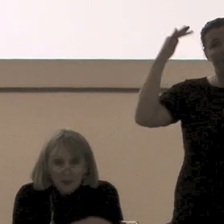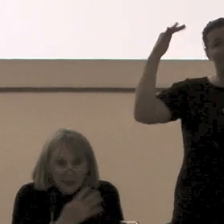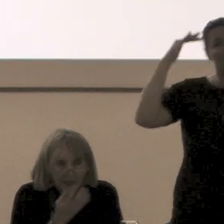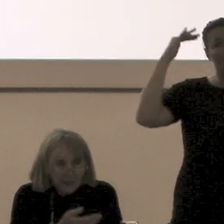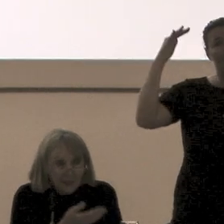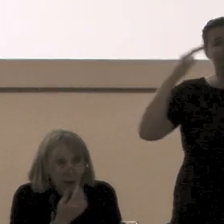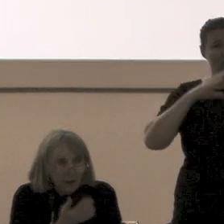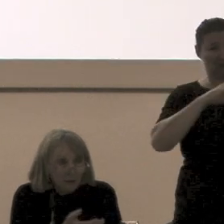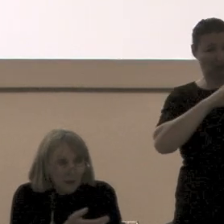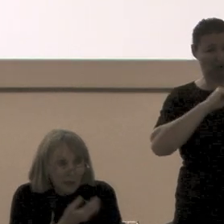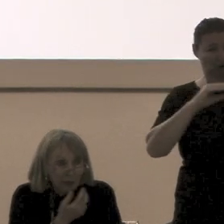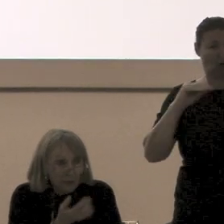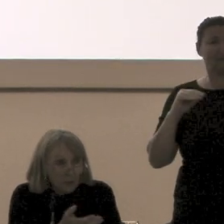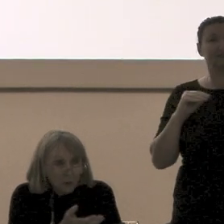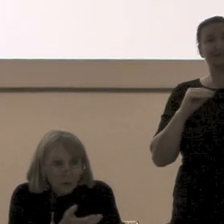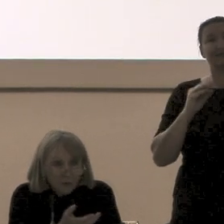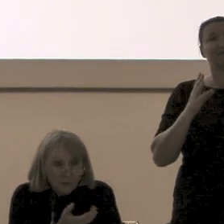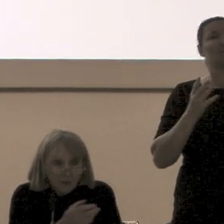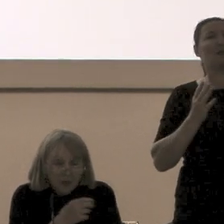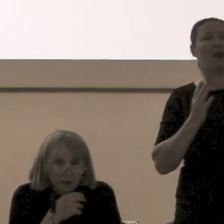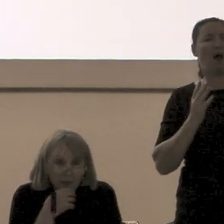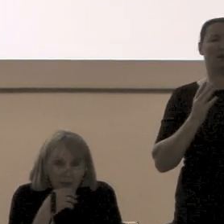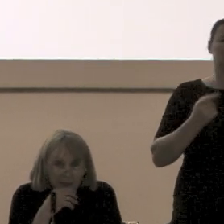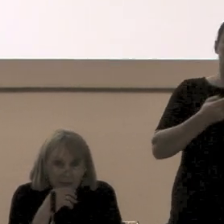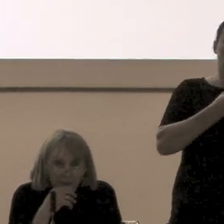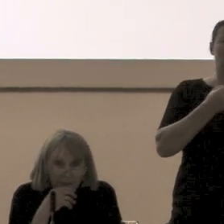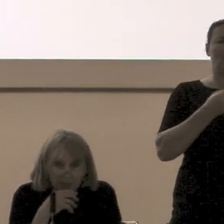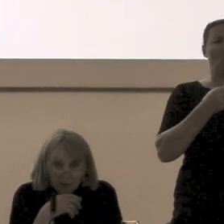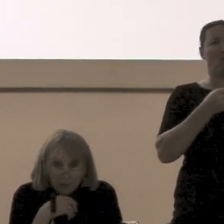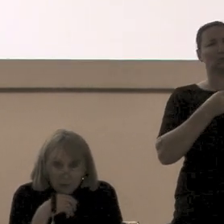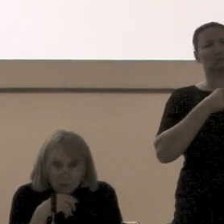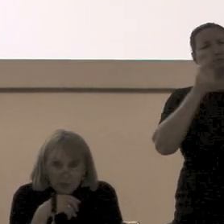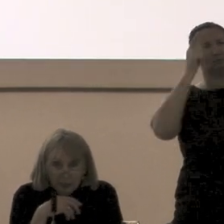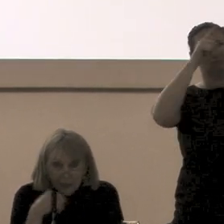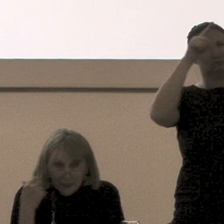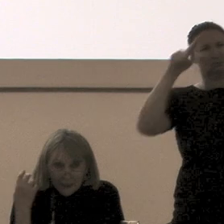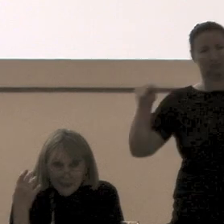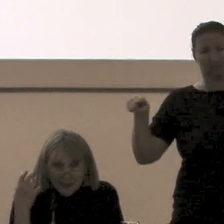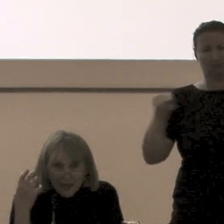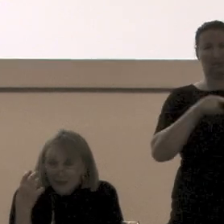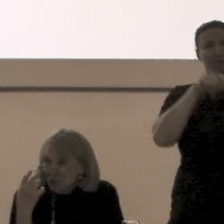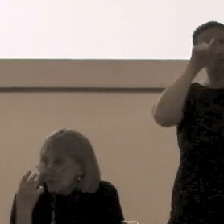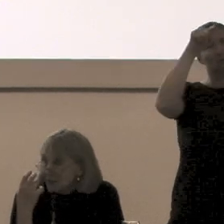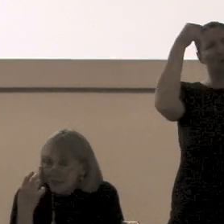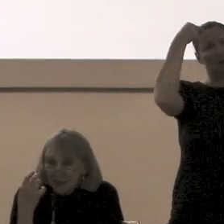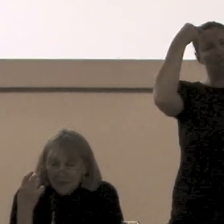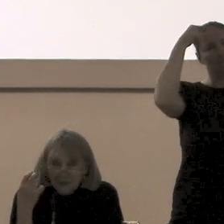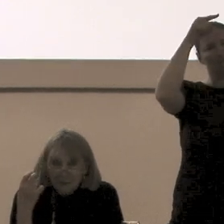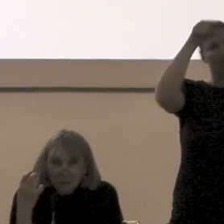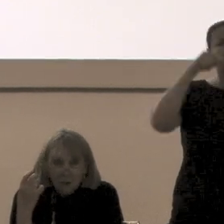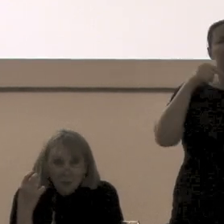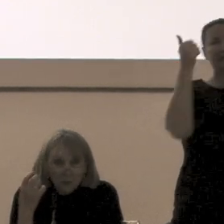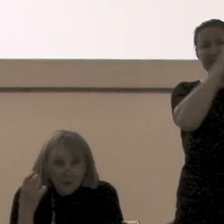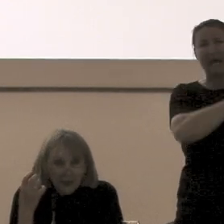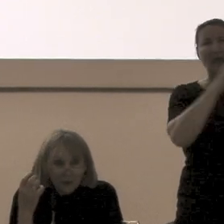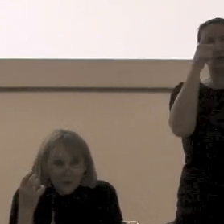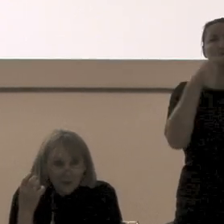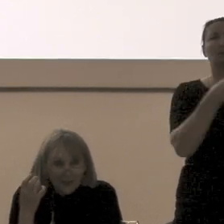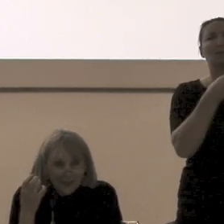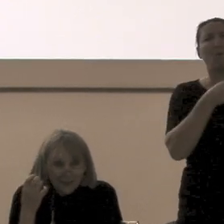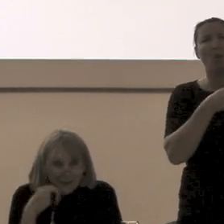about creating this hierarchy of importance, and that so-called intelligence is a more